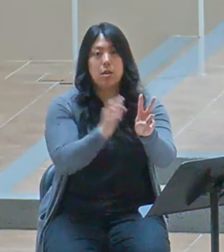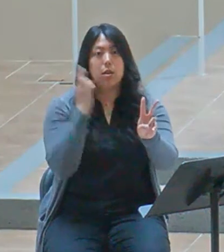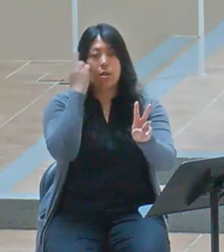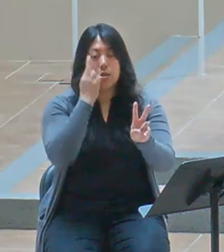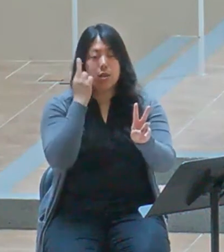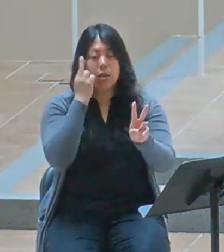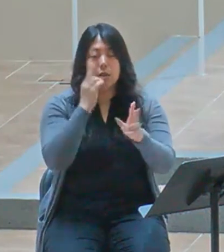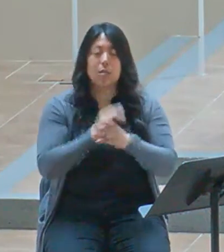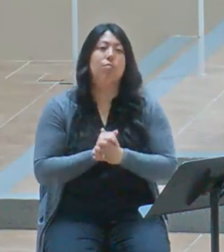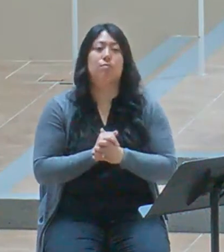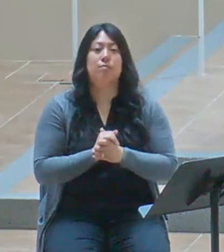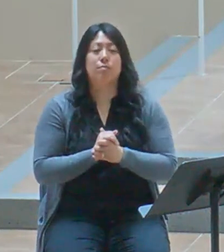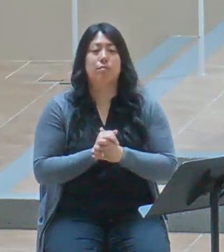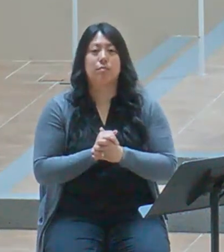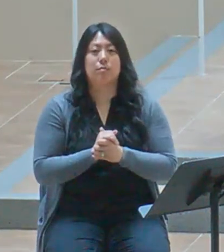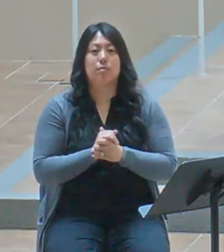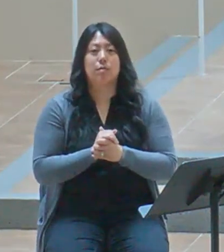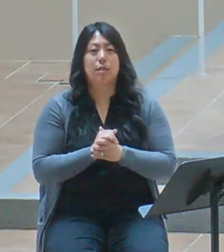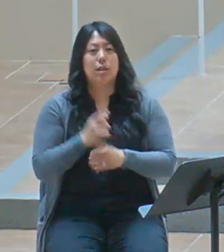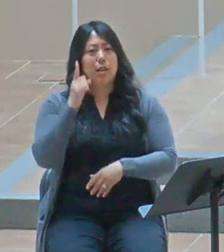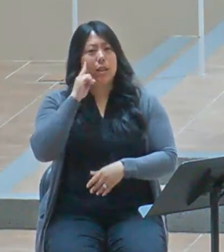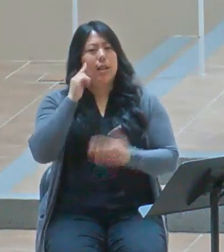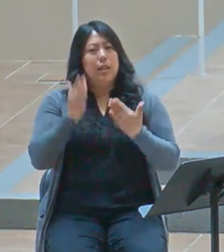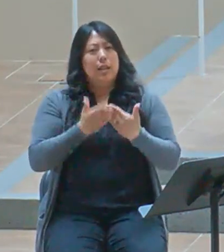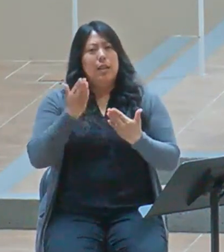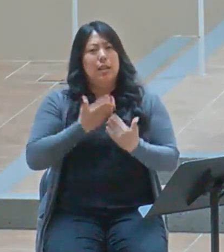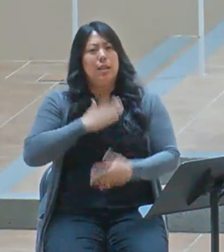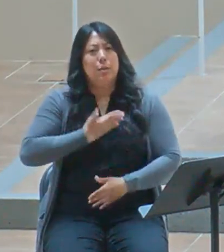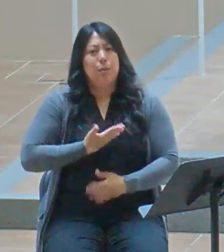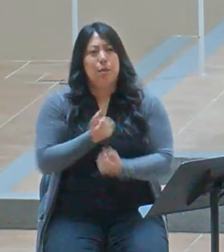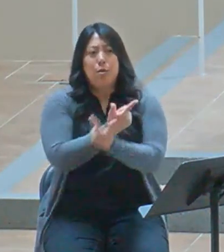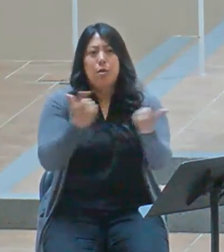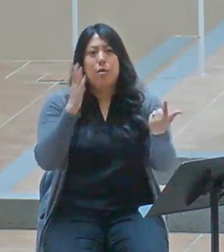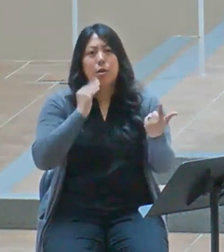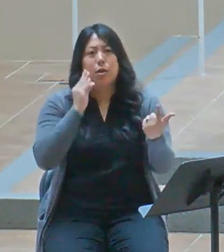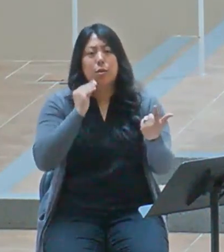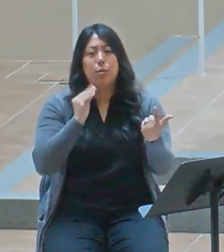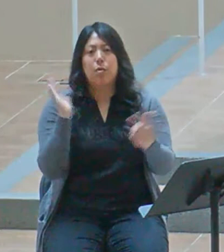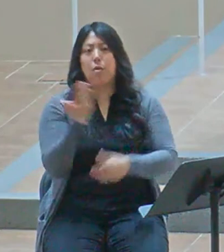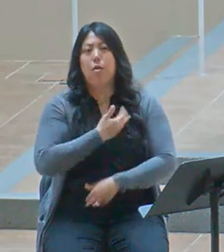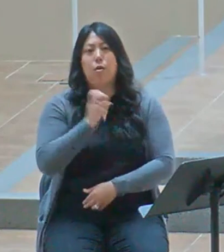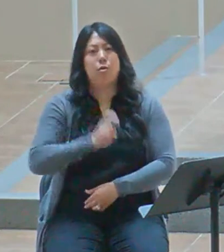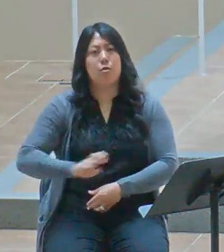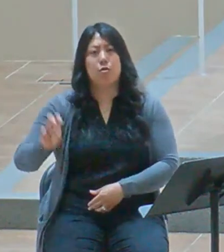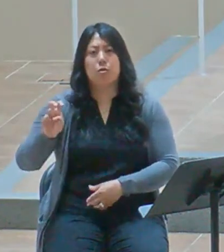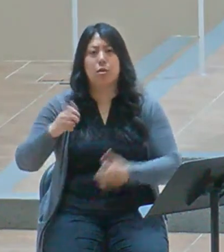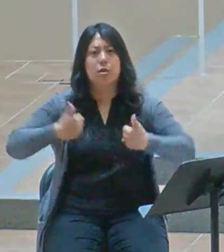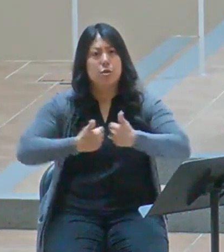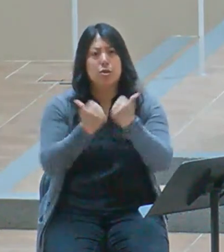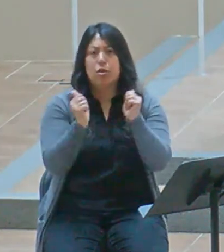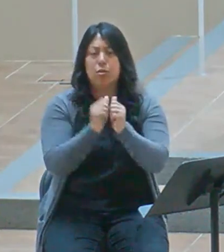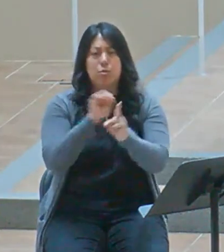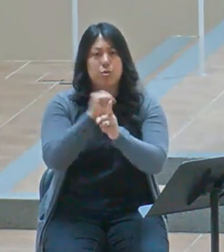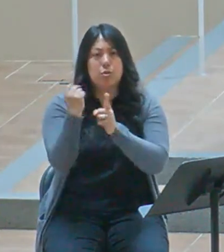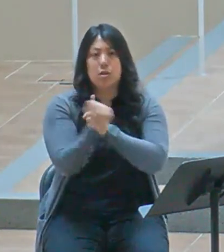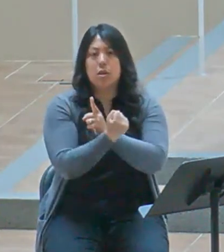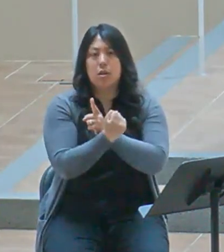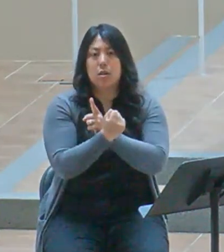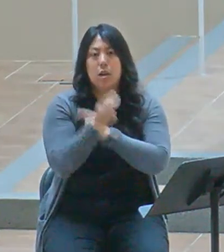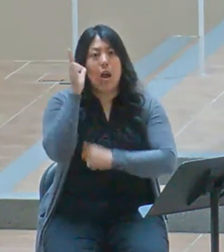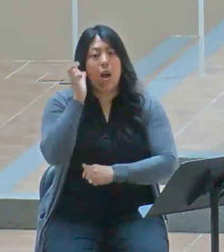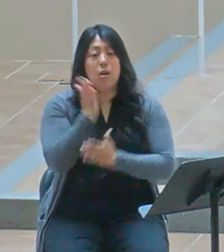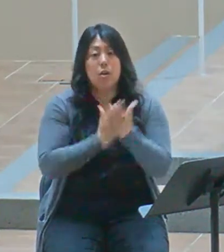It's fair to say that many of us are on an Emmaus journey right now, challenged with our circumstances. Some, I've